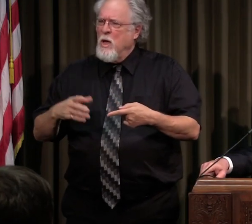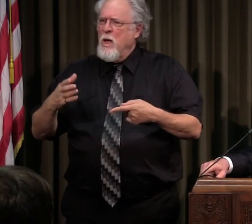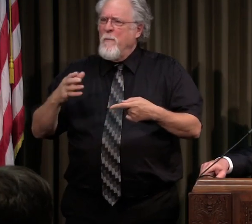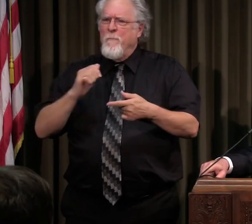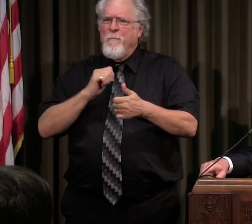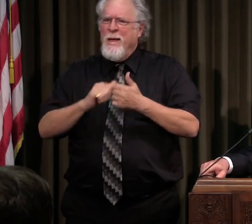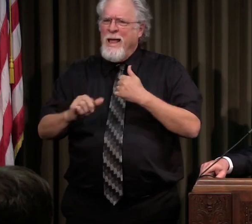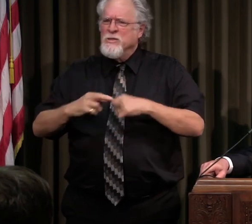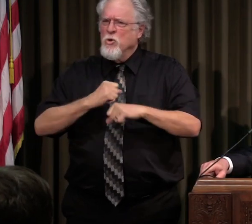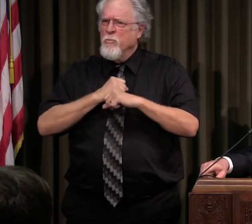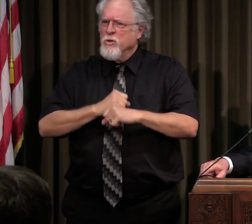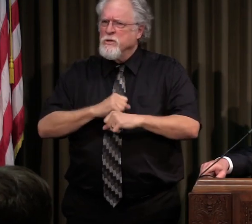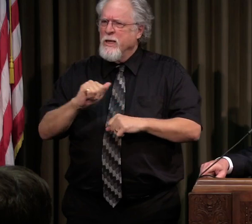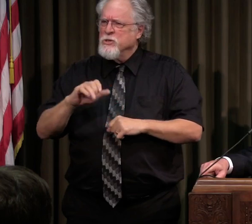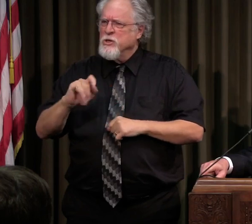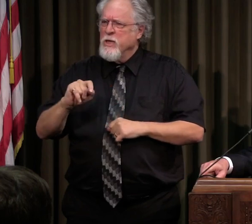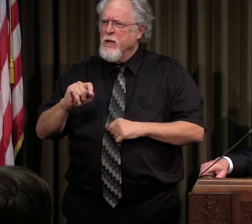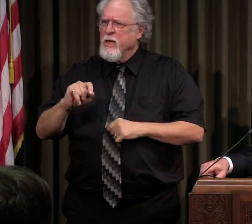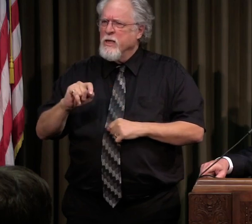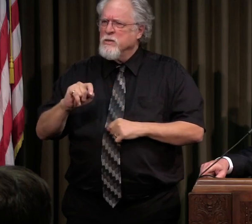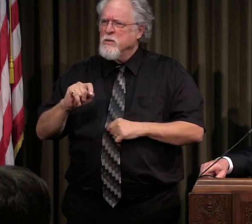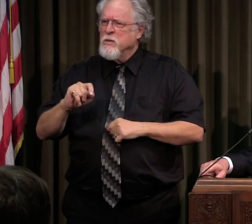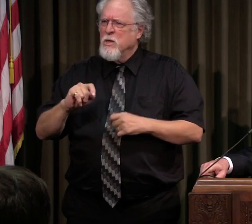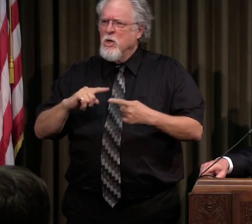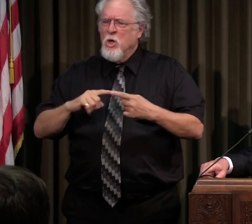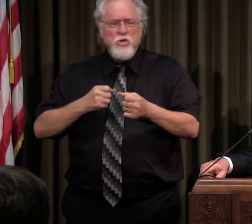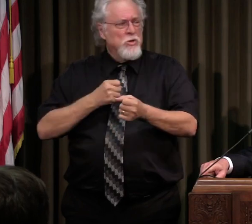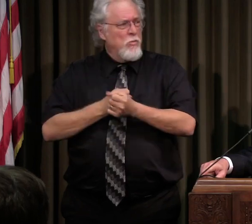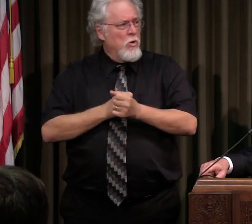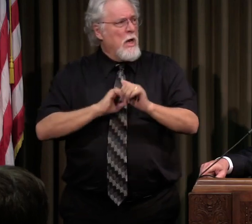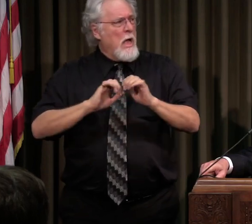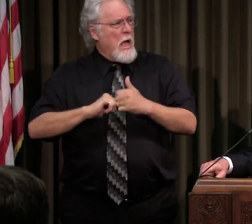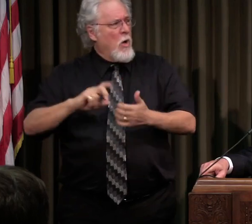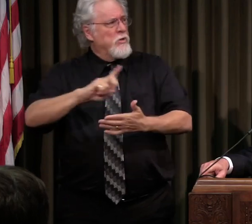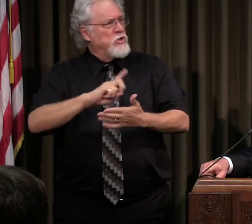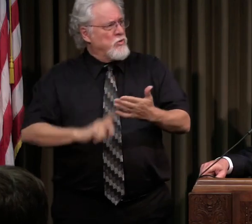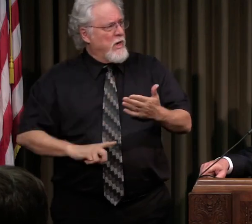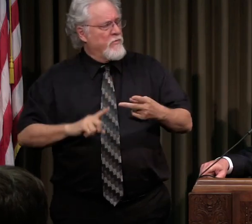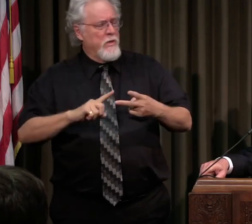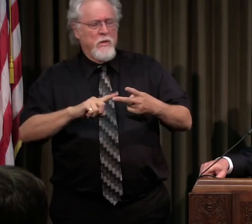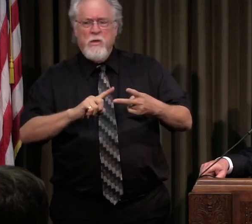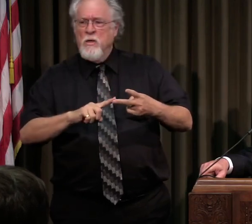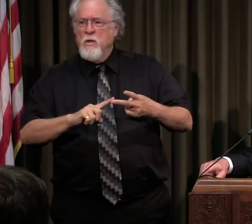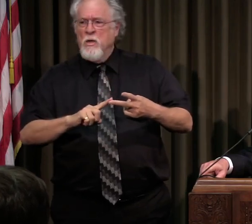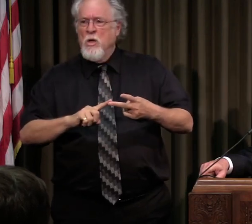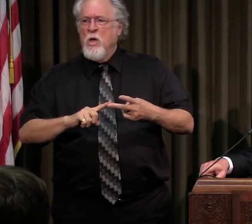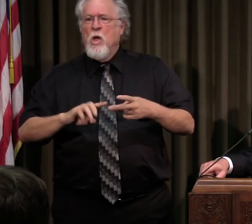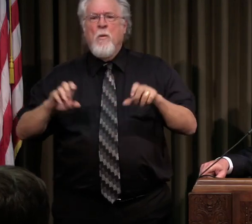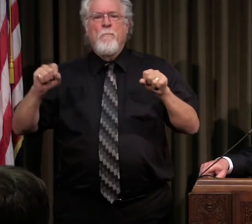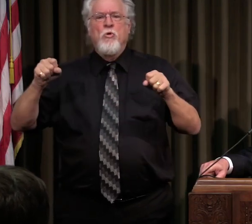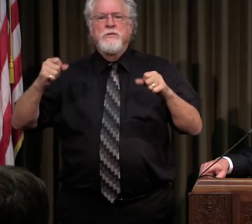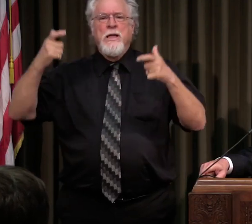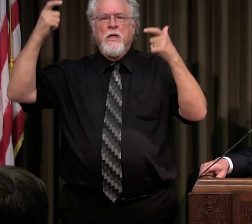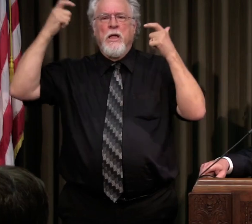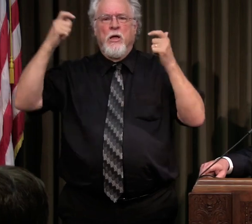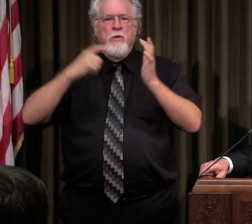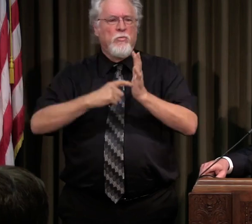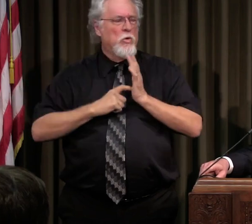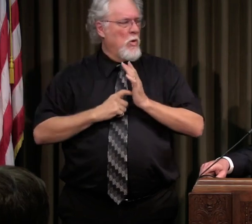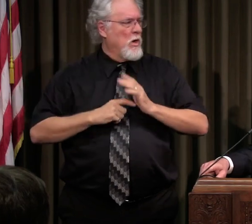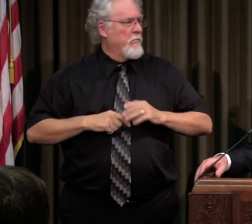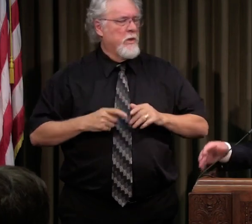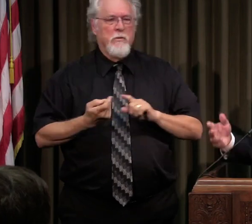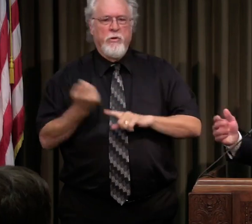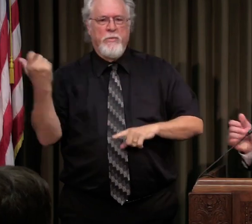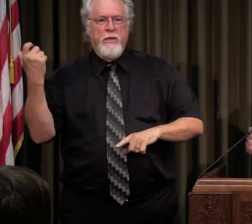Mhm. You supported only the way it's drafted, and then the other is the motorcycle helmet Yeah.